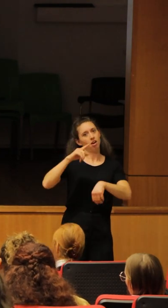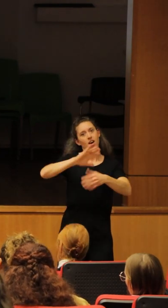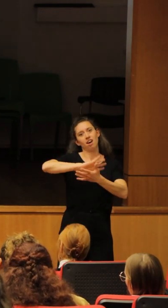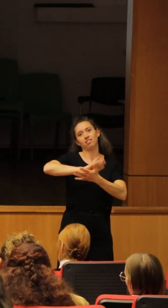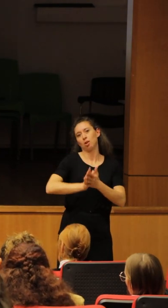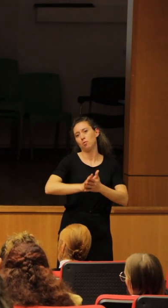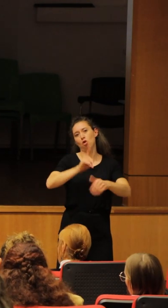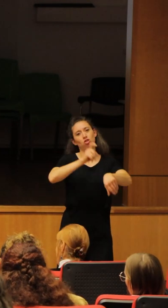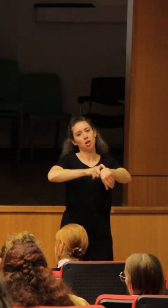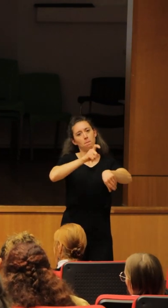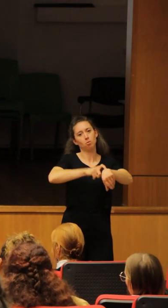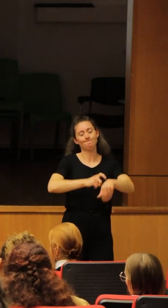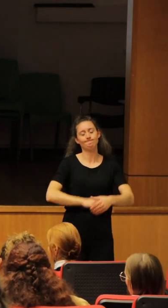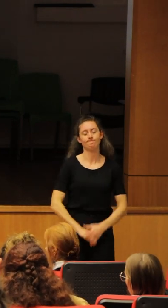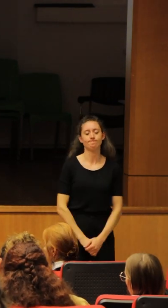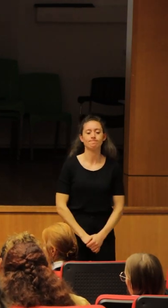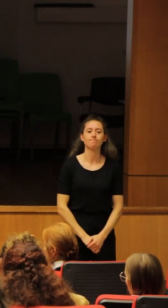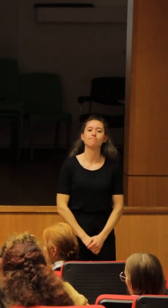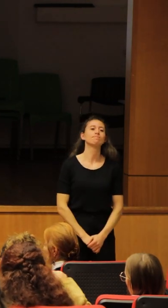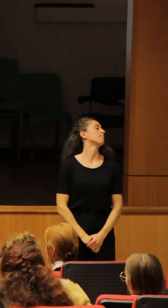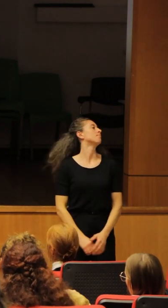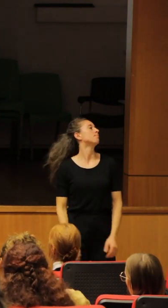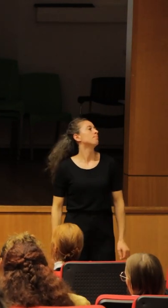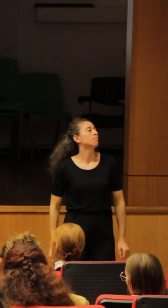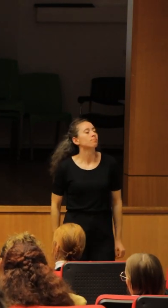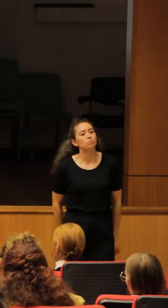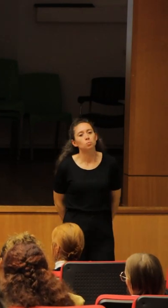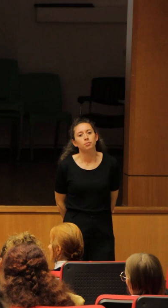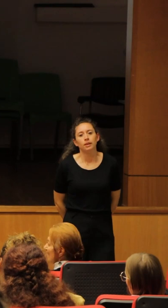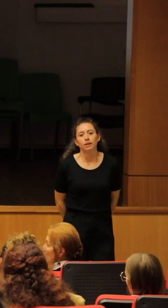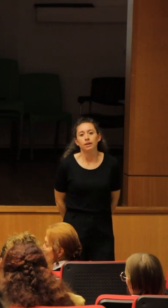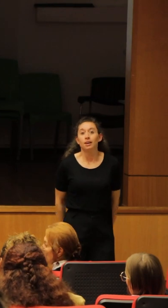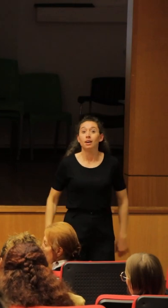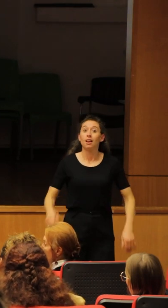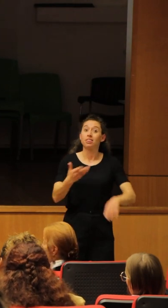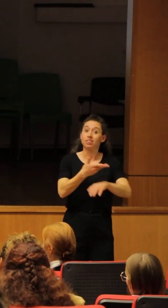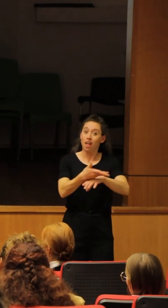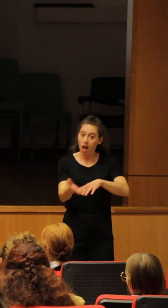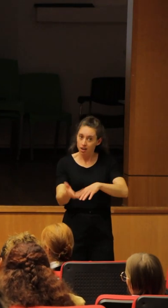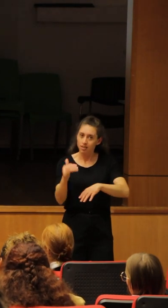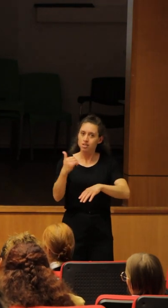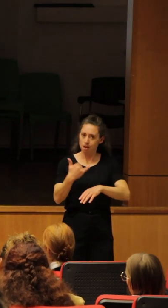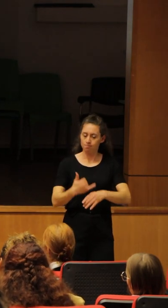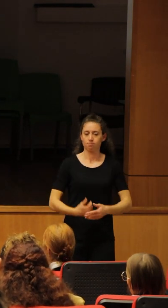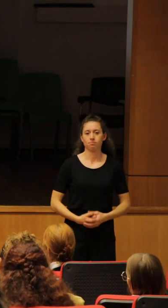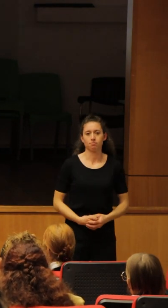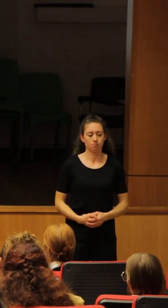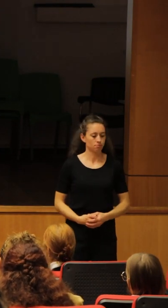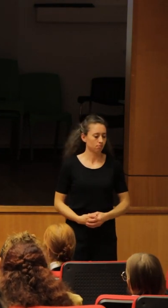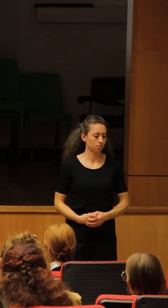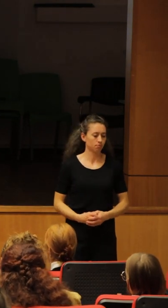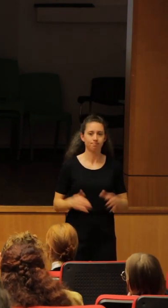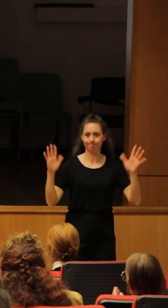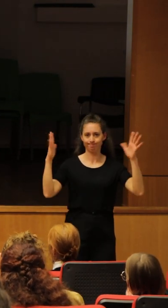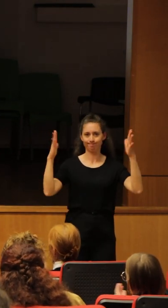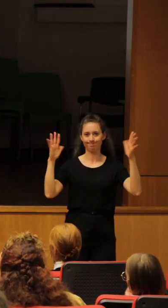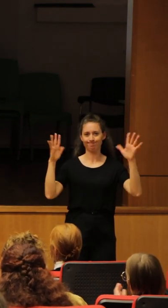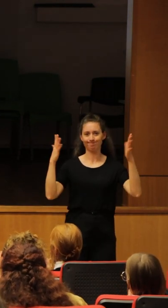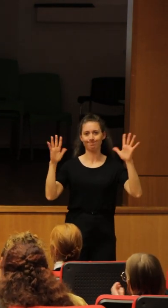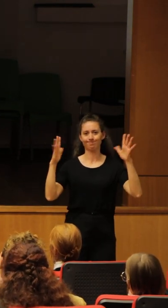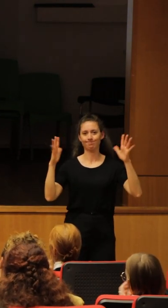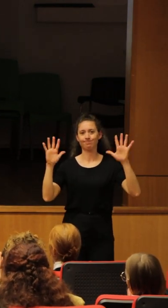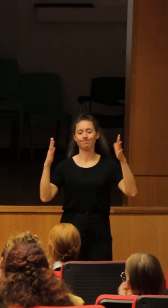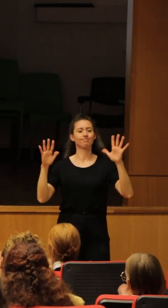tiempo. And we go, and it's late, and. Y es tarde. Yeah. So. No metaphor. I